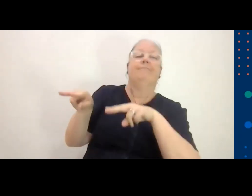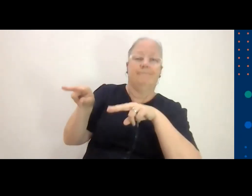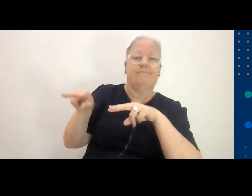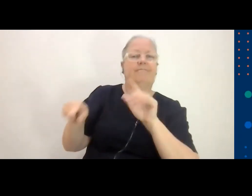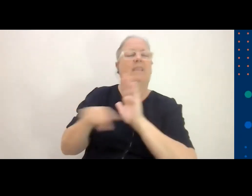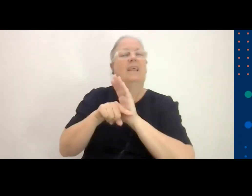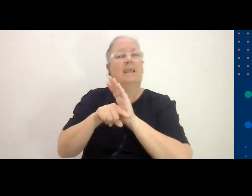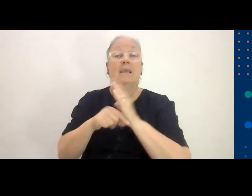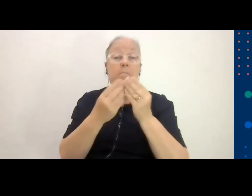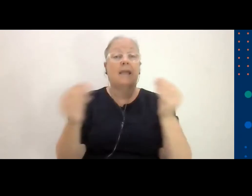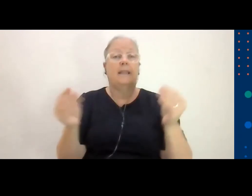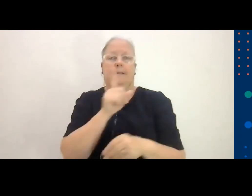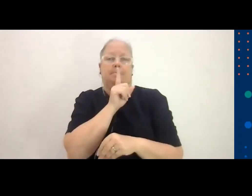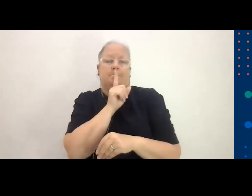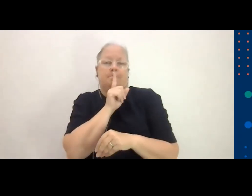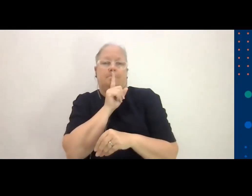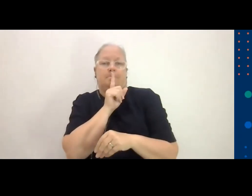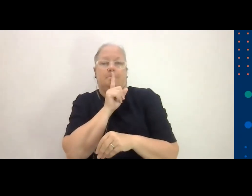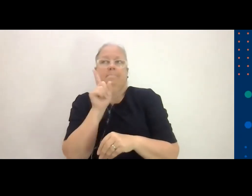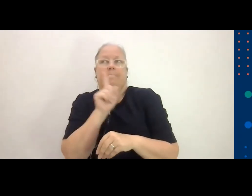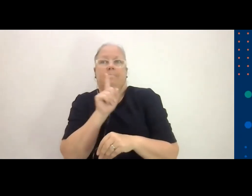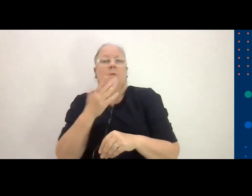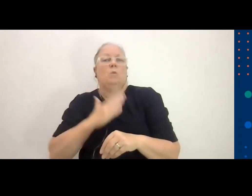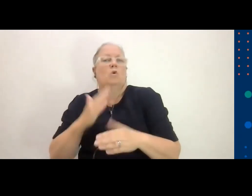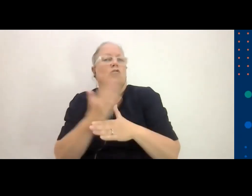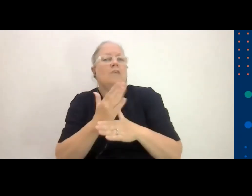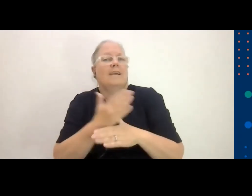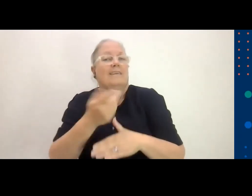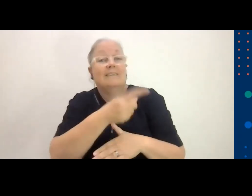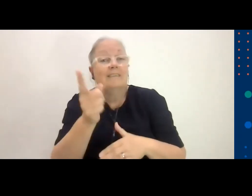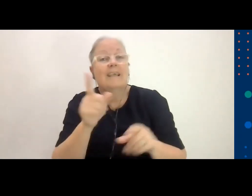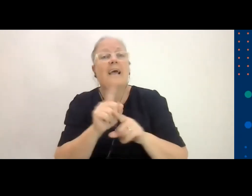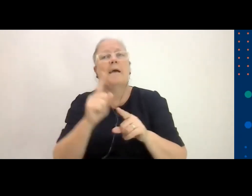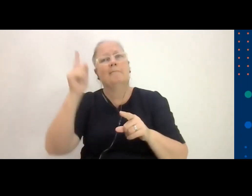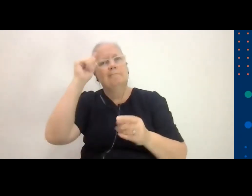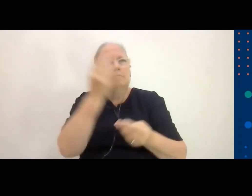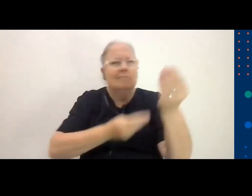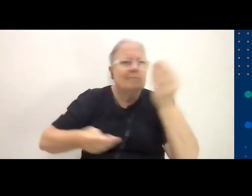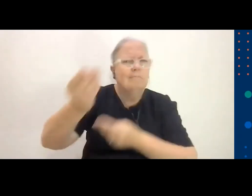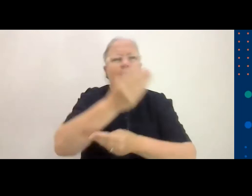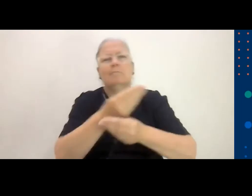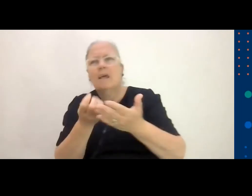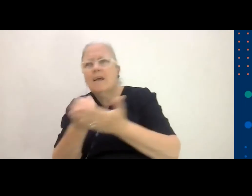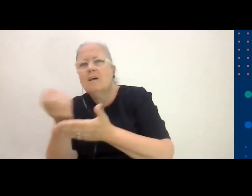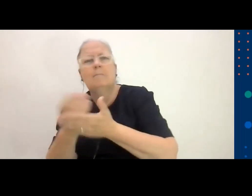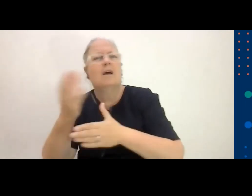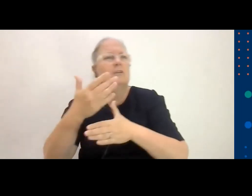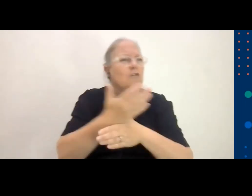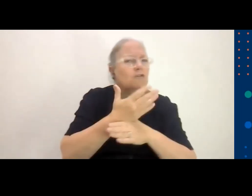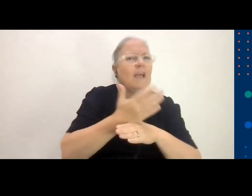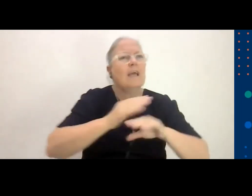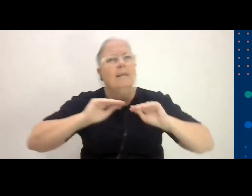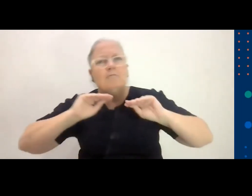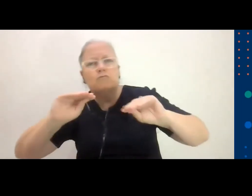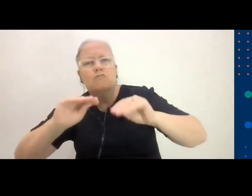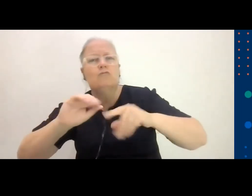talk about it. So, in all of the knowledge exchange and sharing and education that we do in public health, I think incorporating